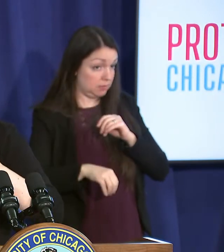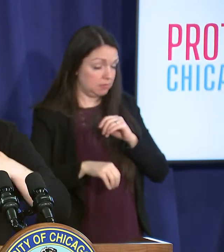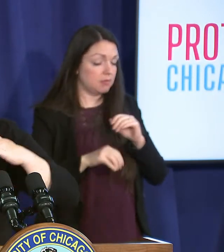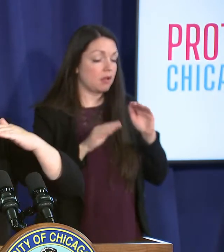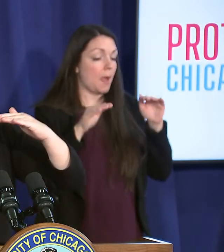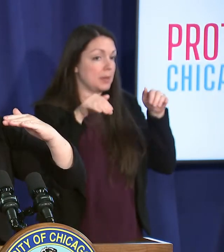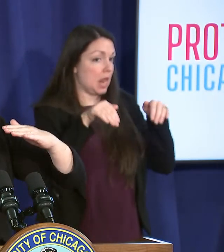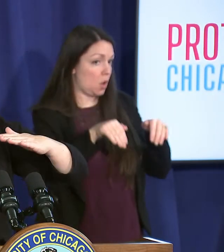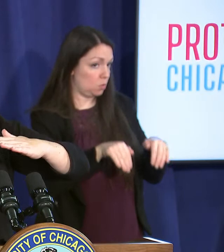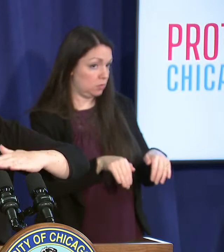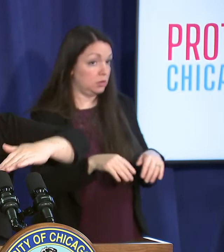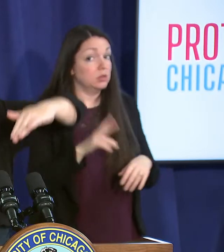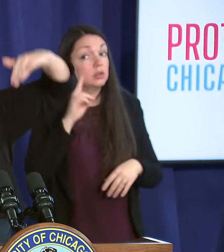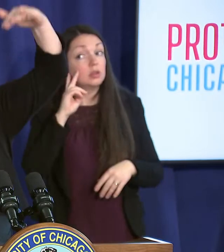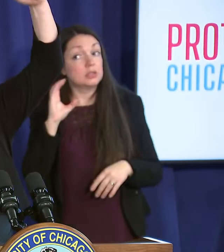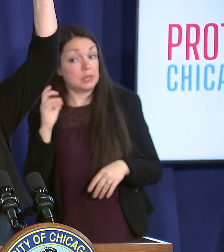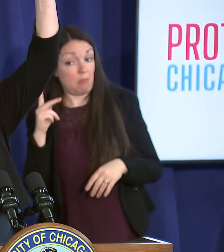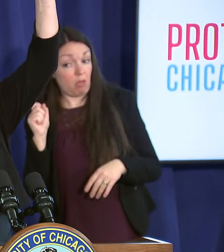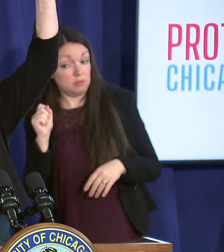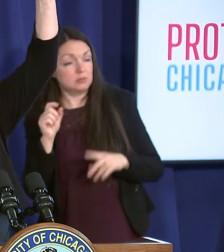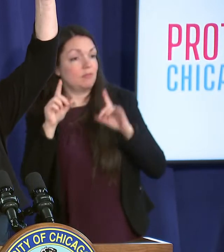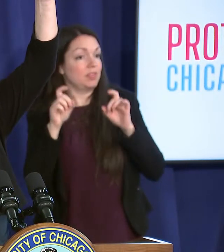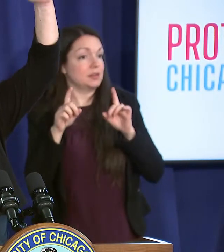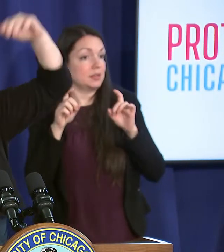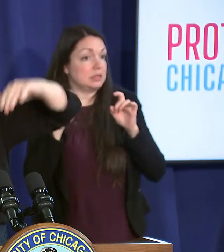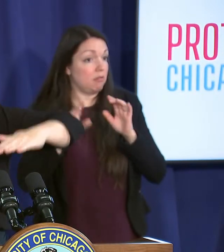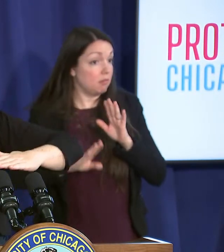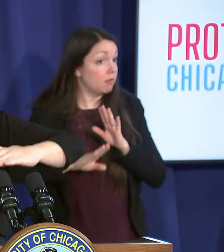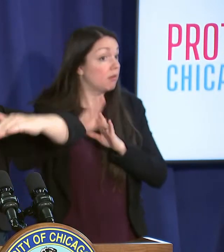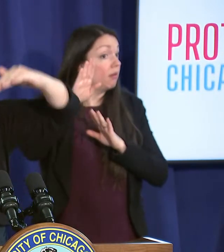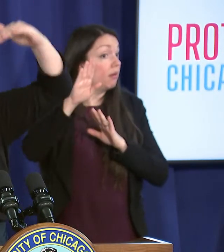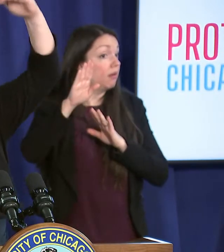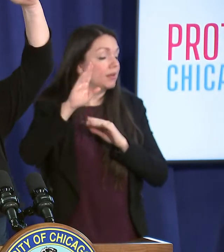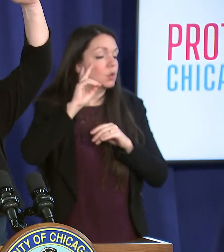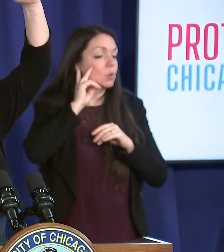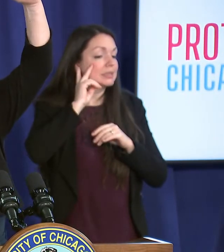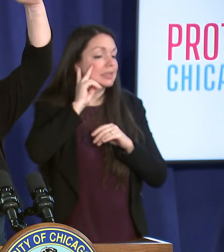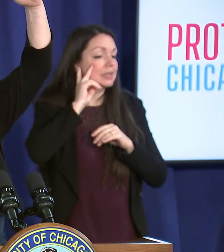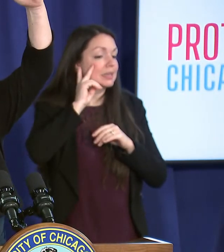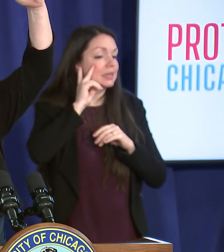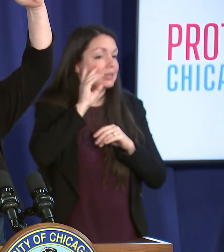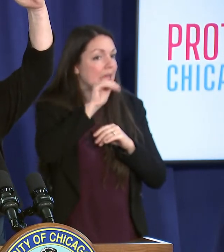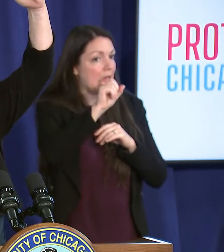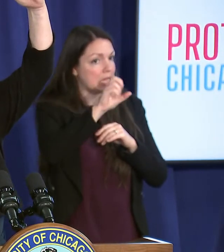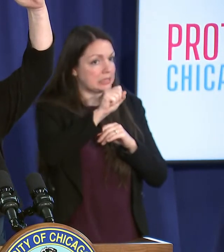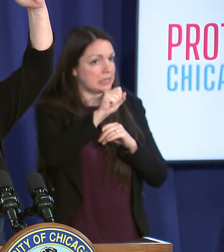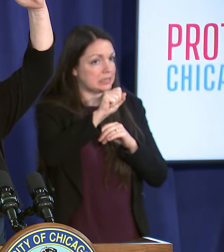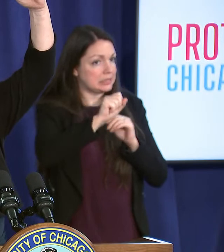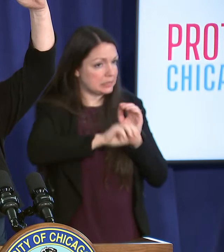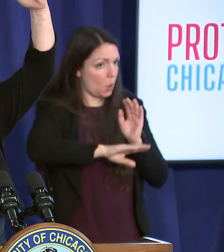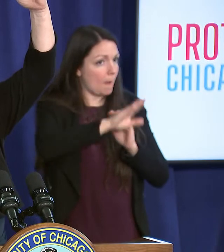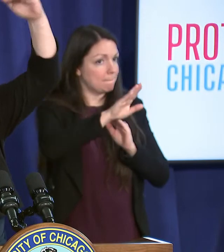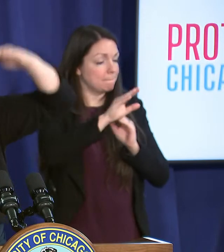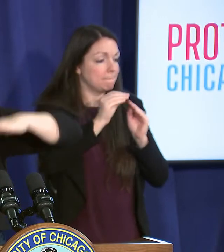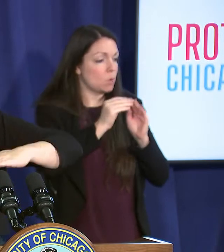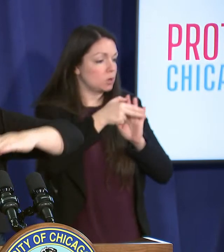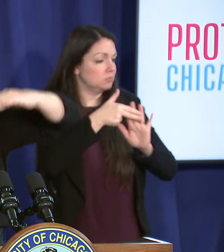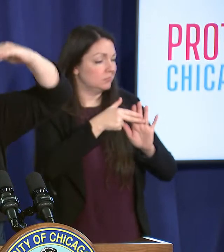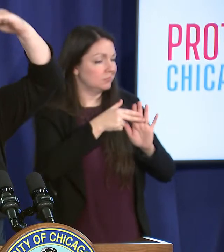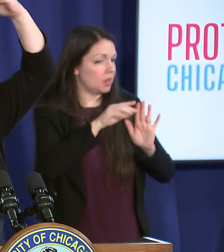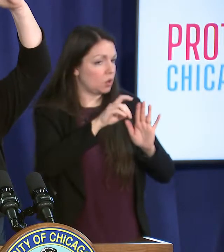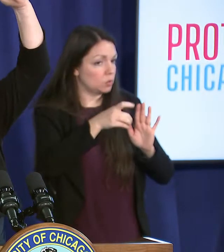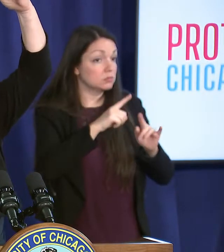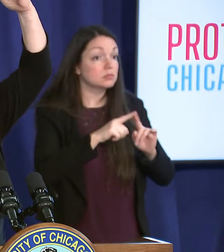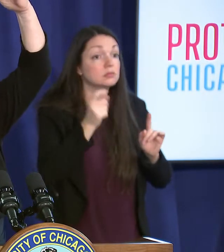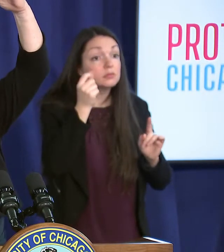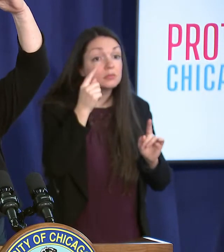One of the things we see in CPS, when the testing really goes up, you will see more cases get diagnosed by definition. But if you